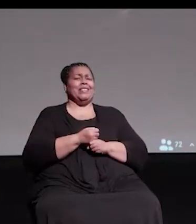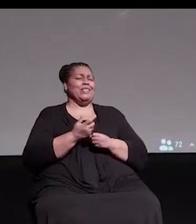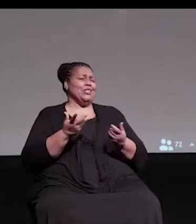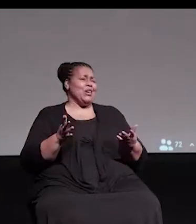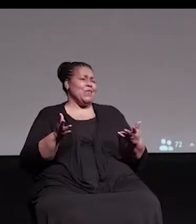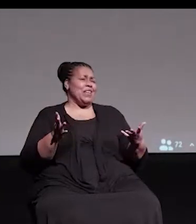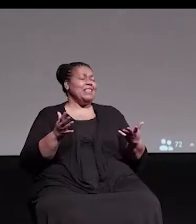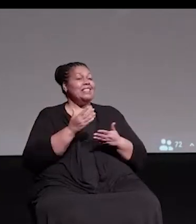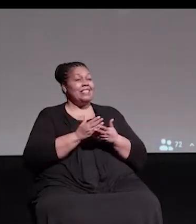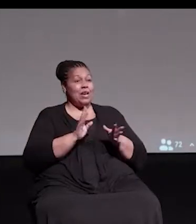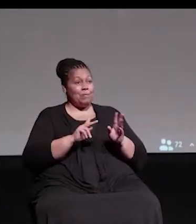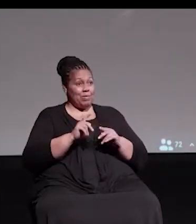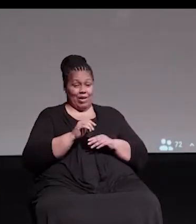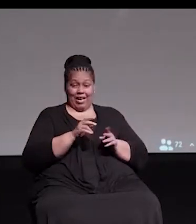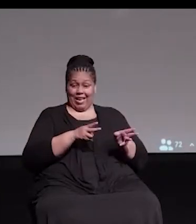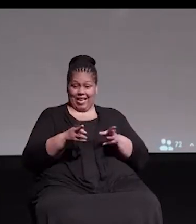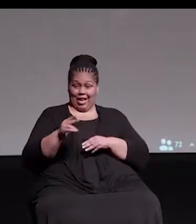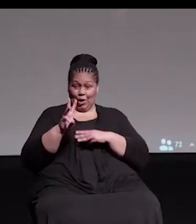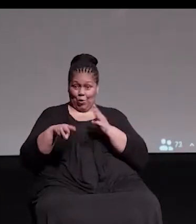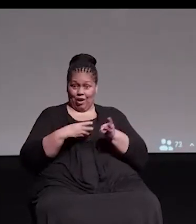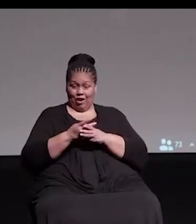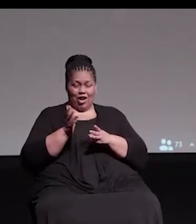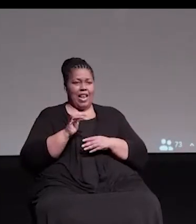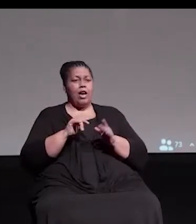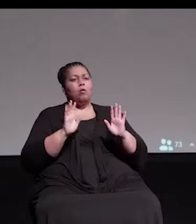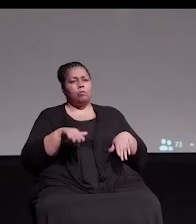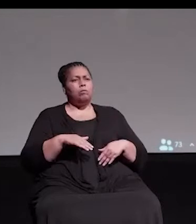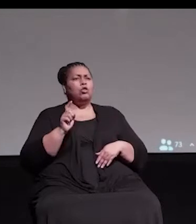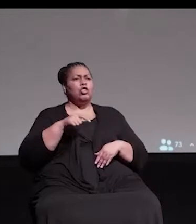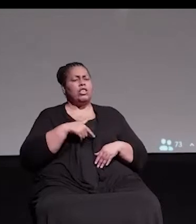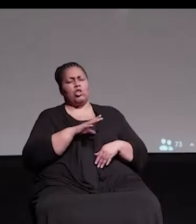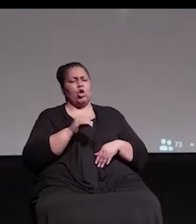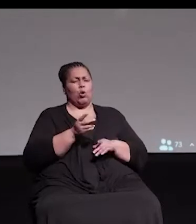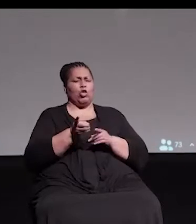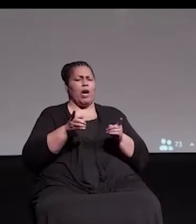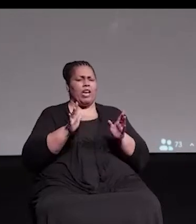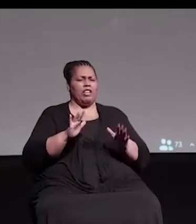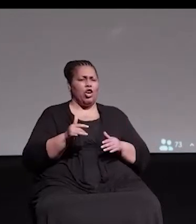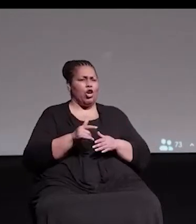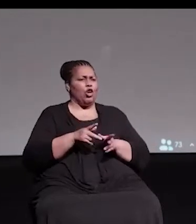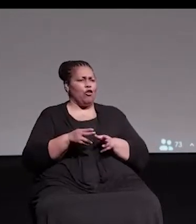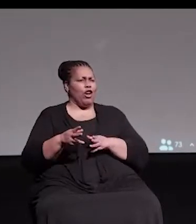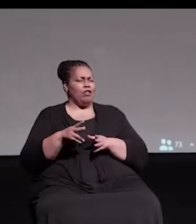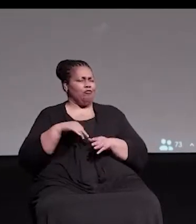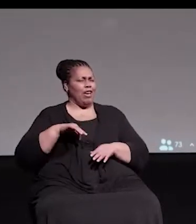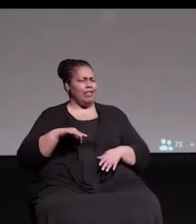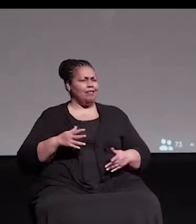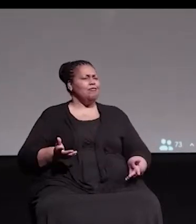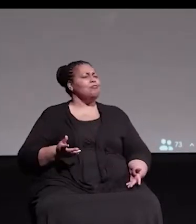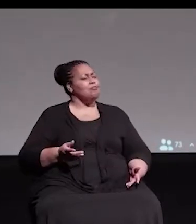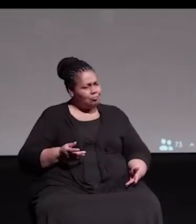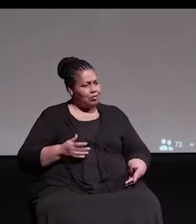It's like, some people in the editing world are like, oh, no, we should get like co-director credits. And for me, I feel like, no, it's